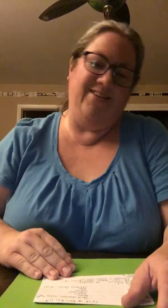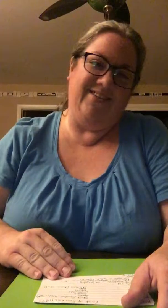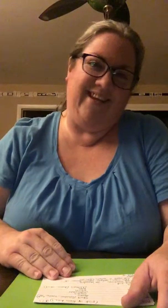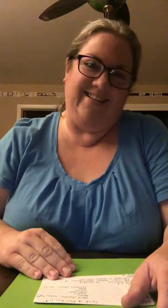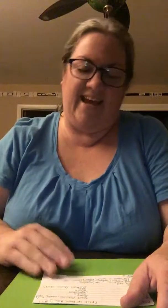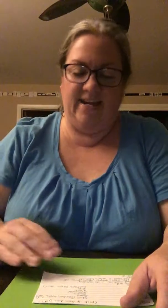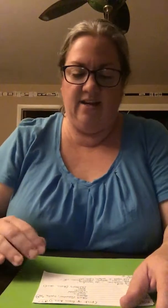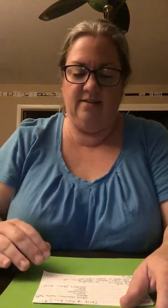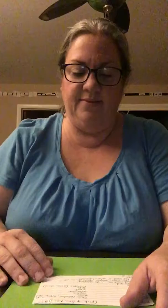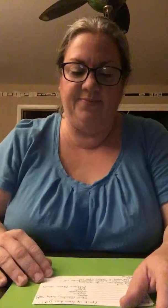just like to say it because